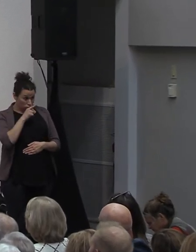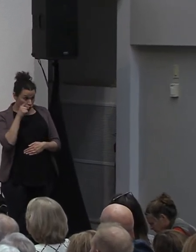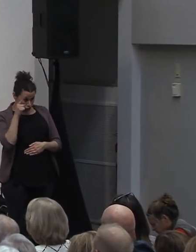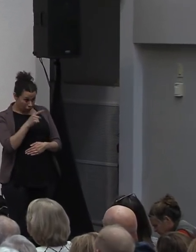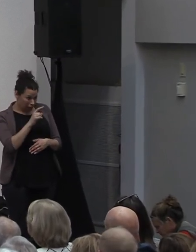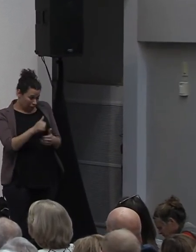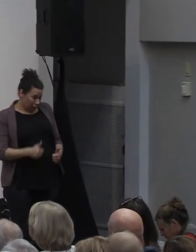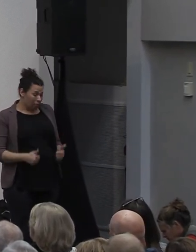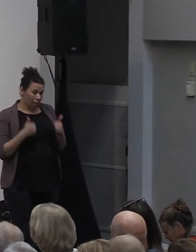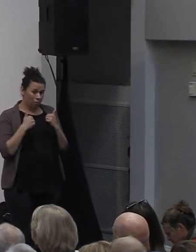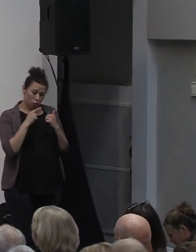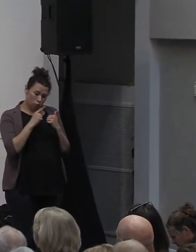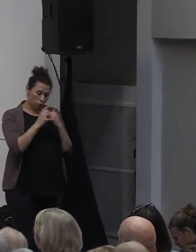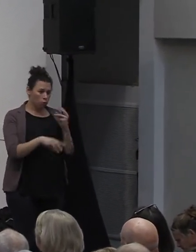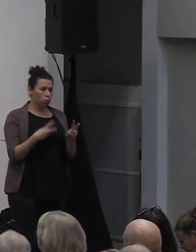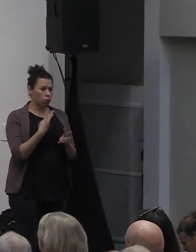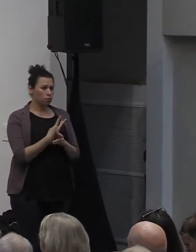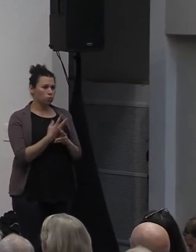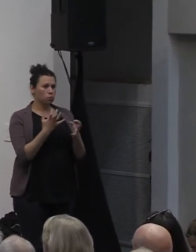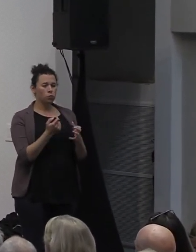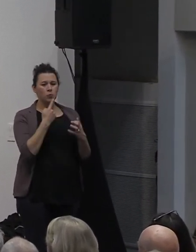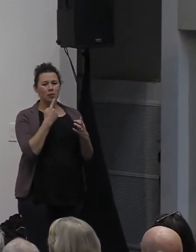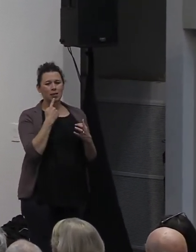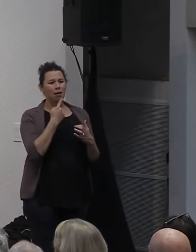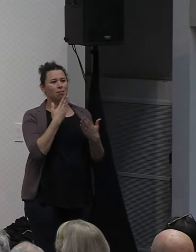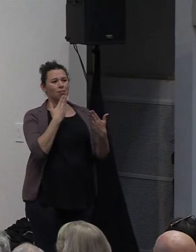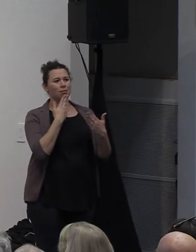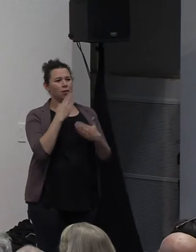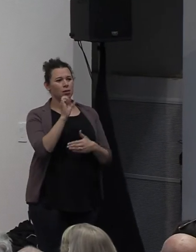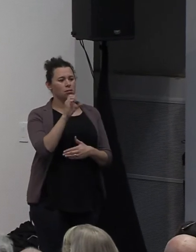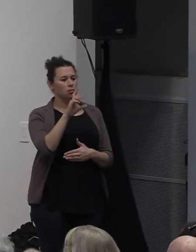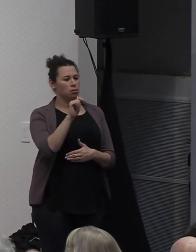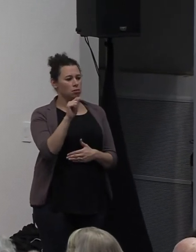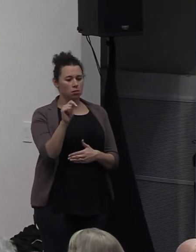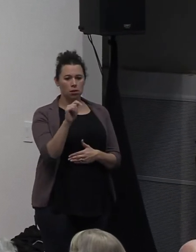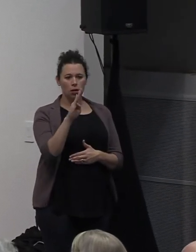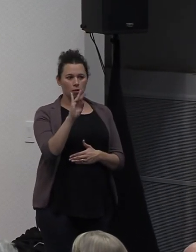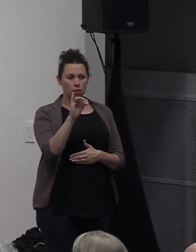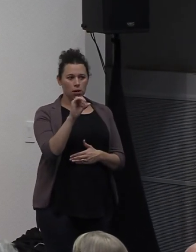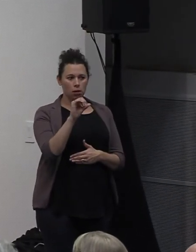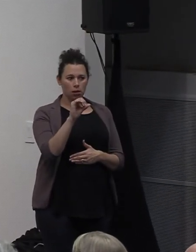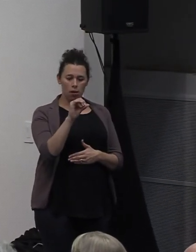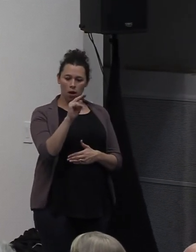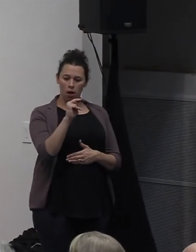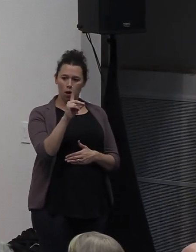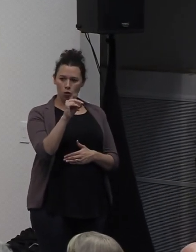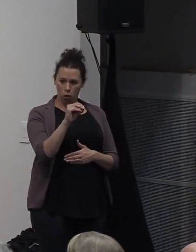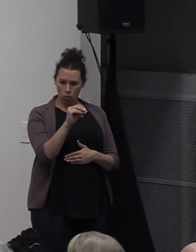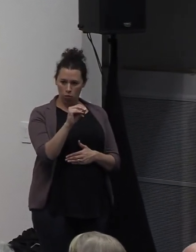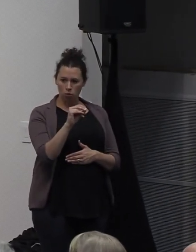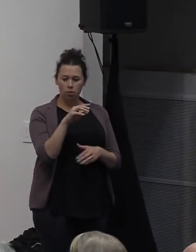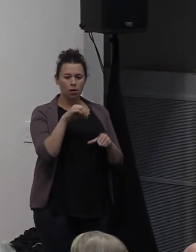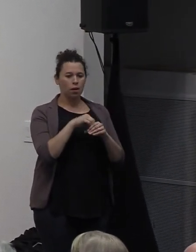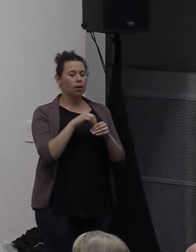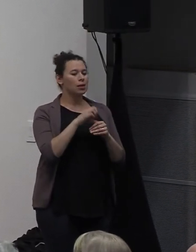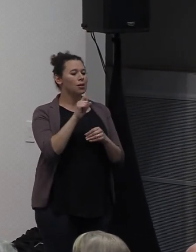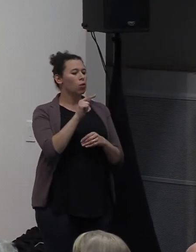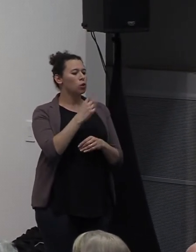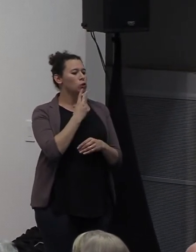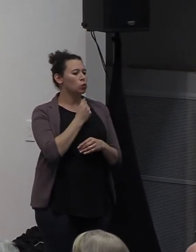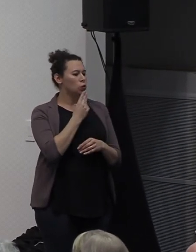our gratitude to Scott Biondo, Director of Community Security at the St. Louis Jewish Federation, and